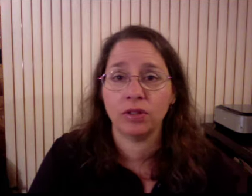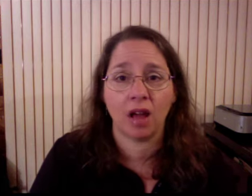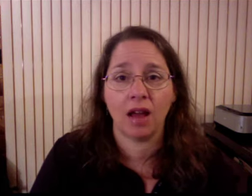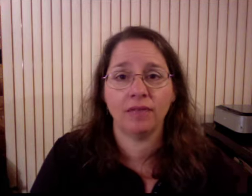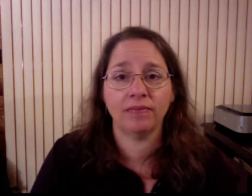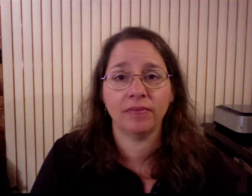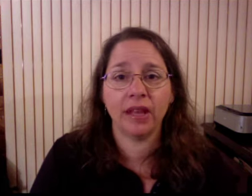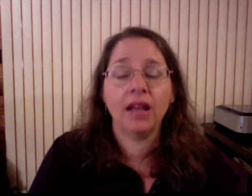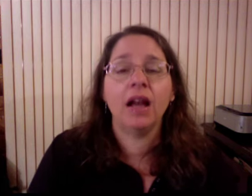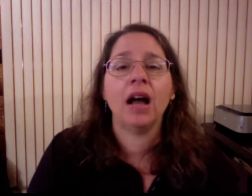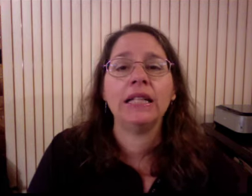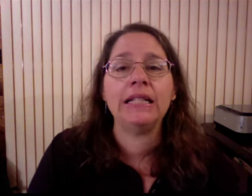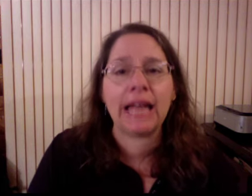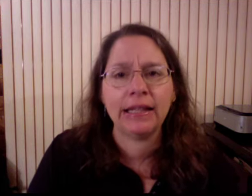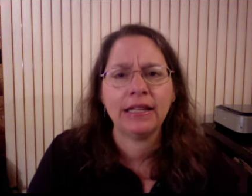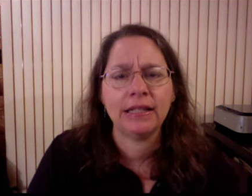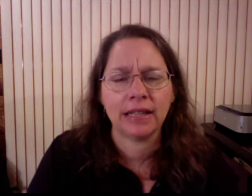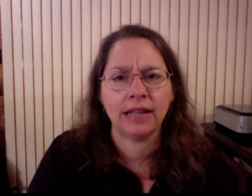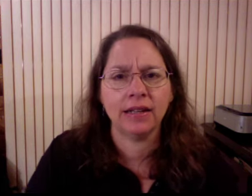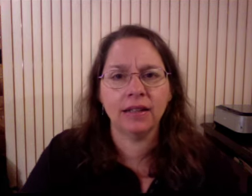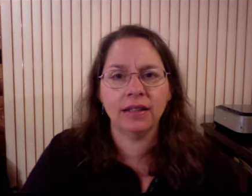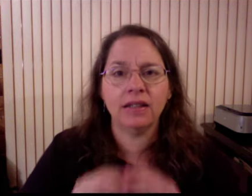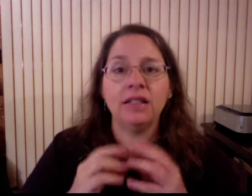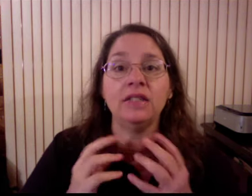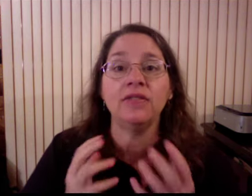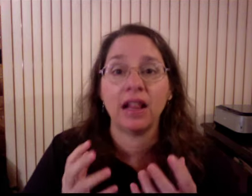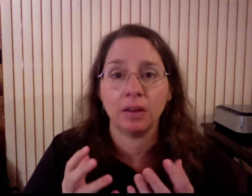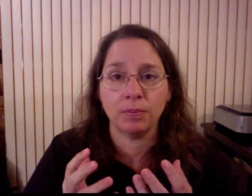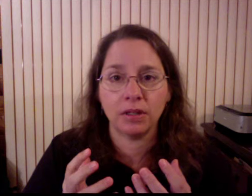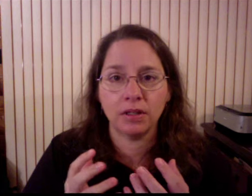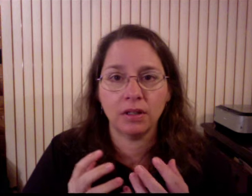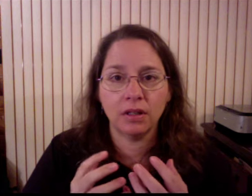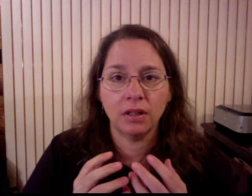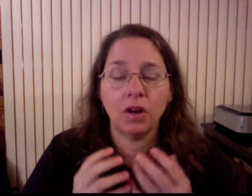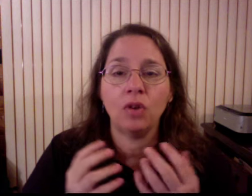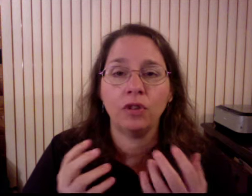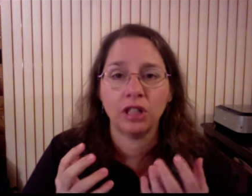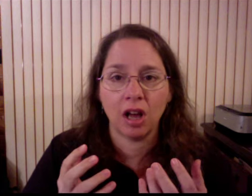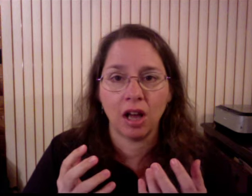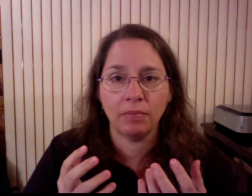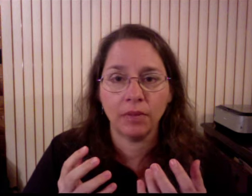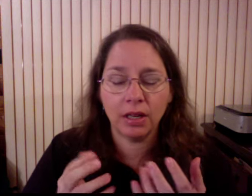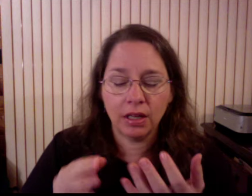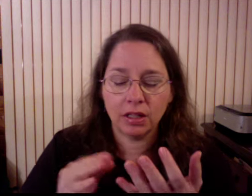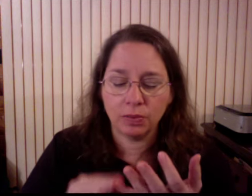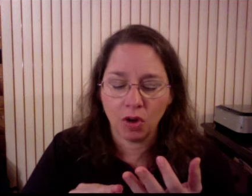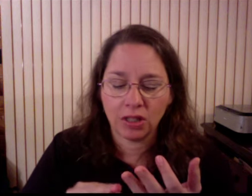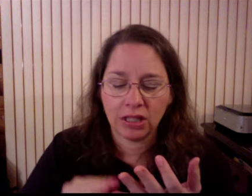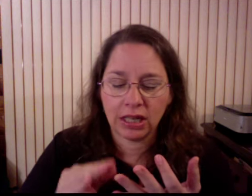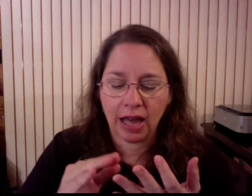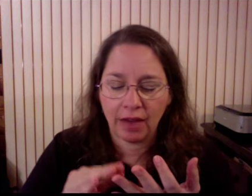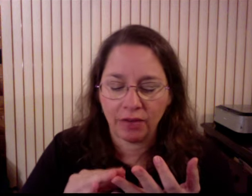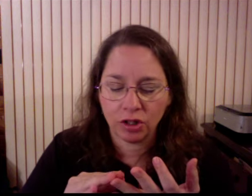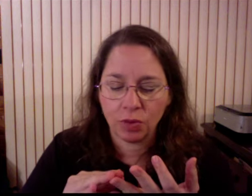sky. A deadly sin develops over time. Small sin after small